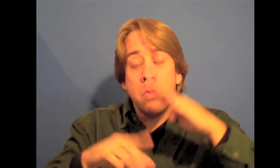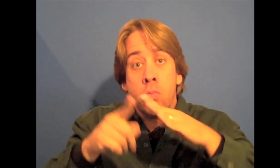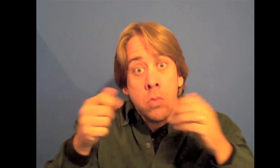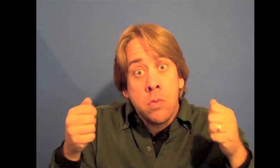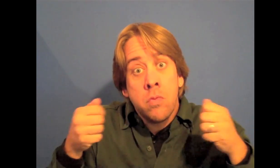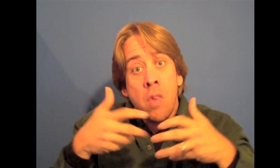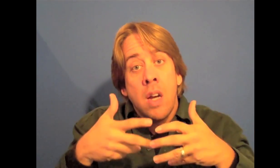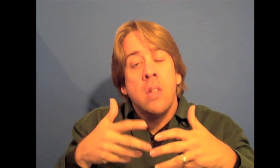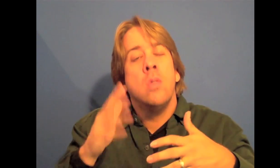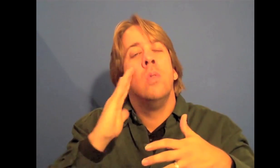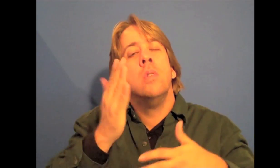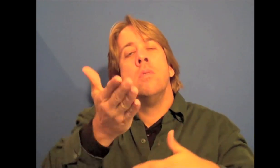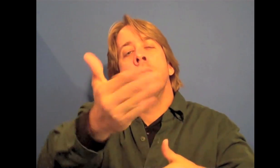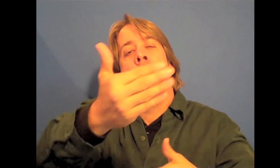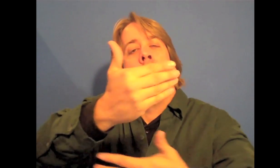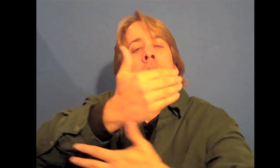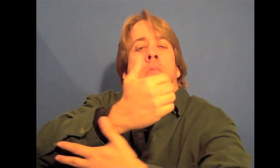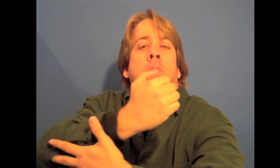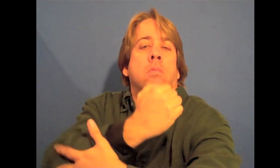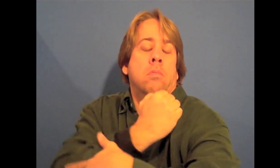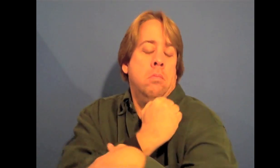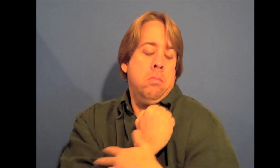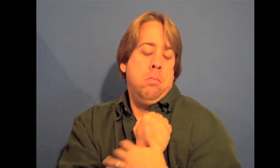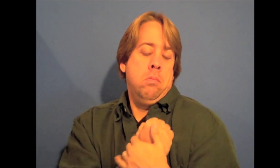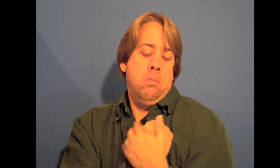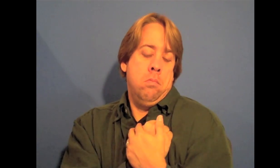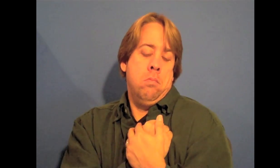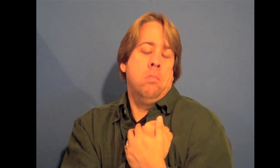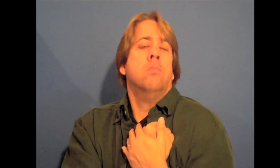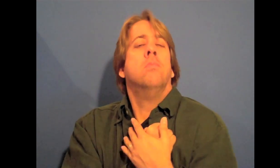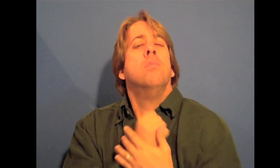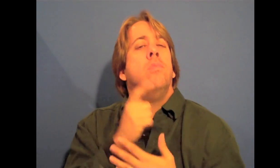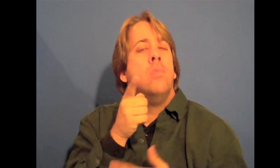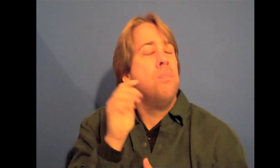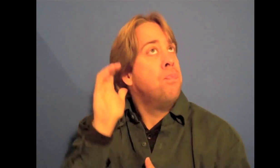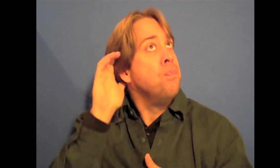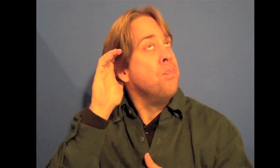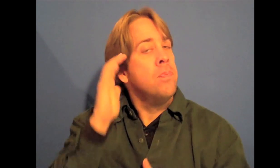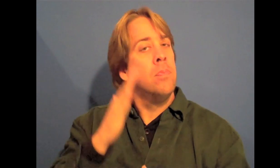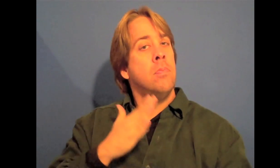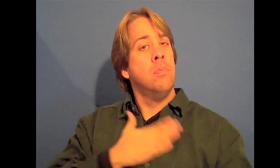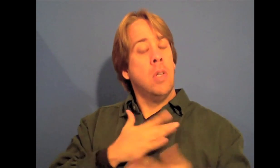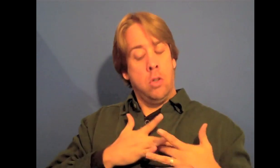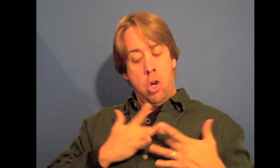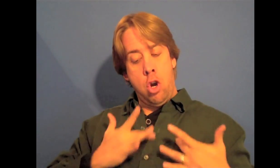I'd wrap my arms around you so you could hear my heart beat like a drum.